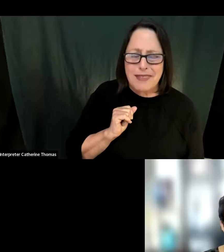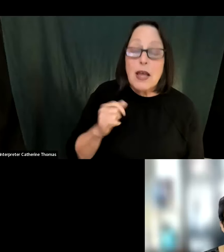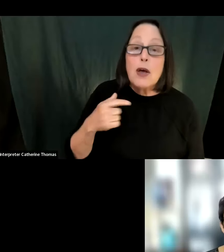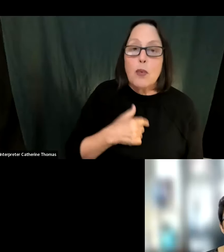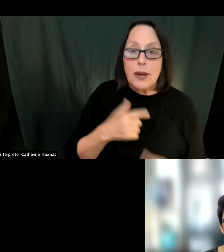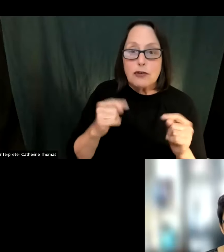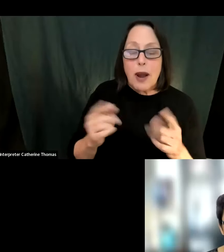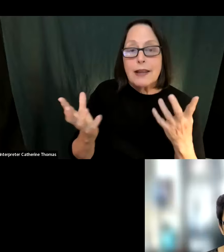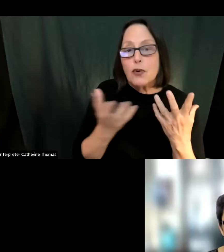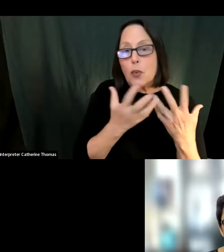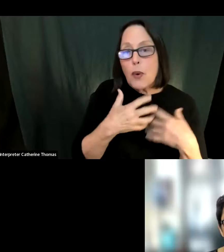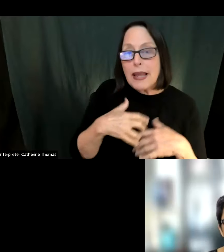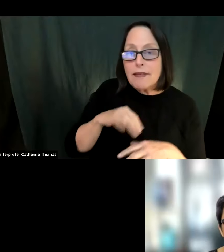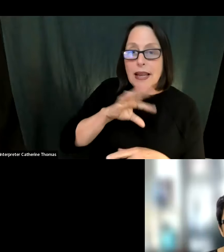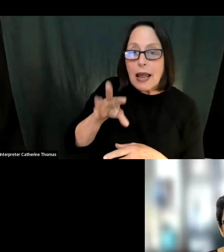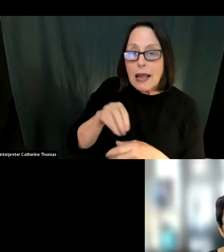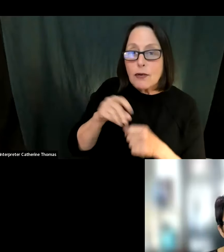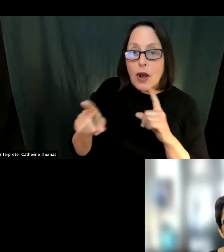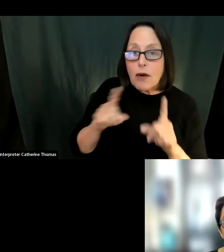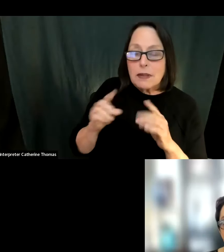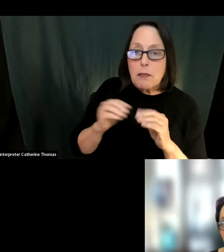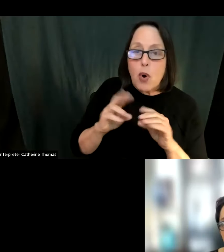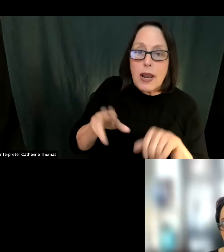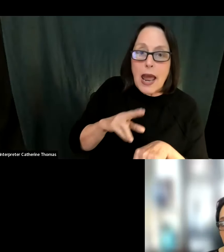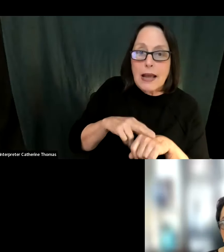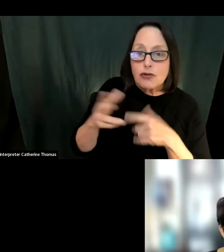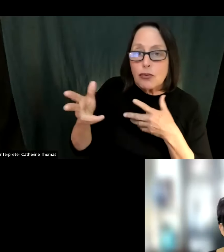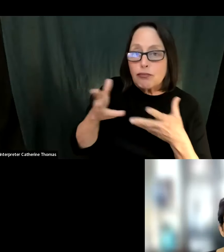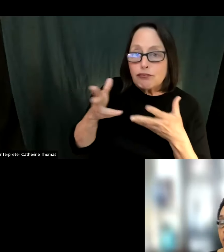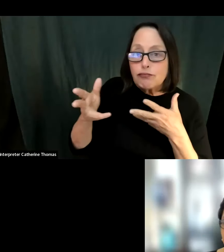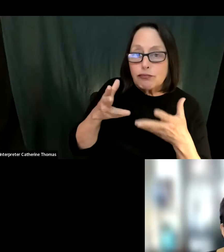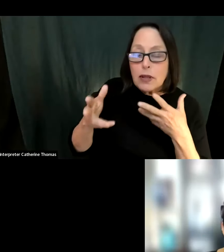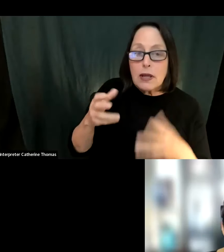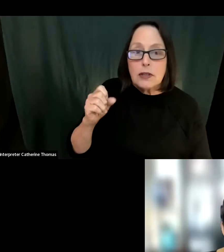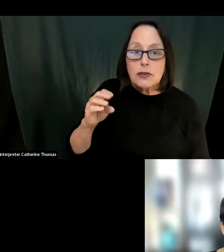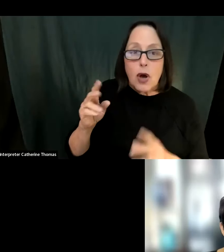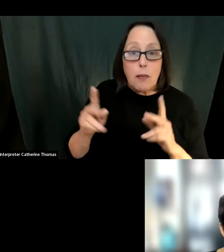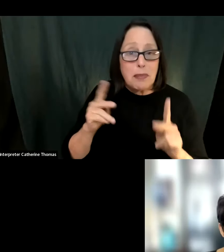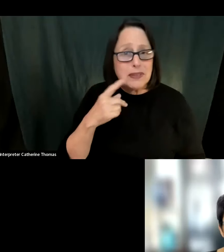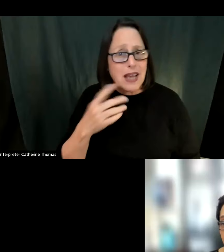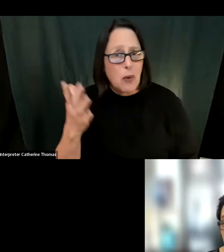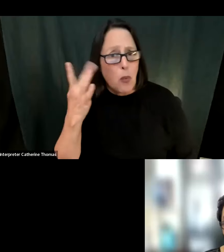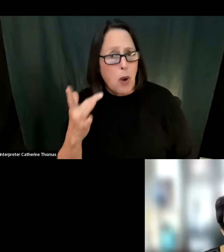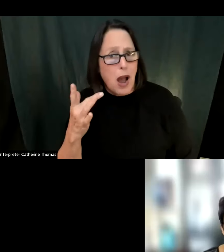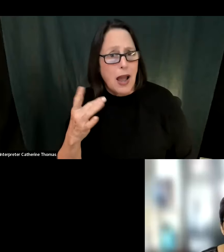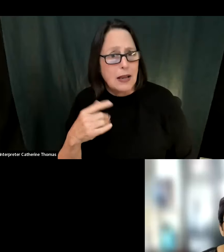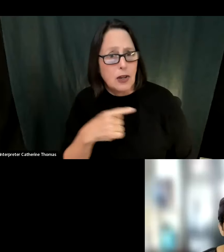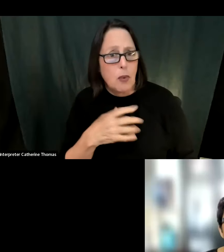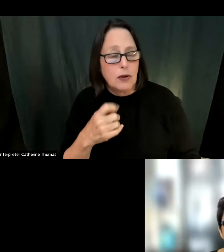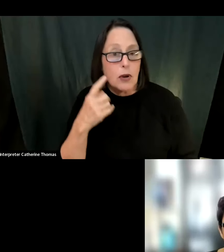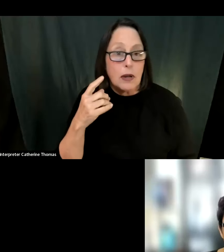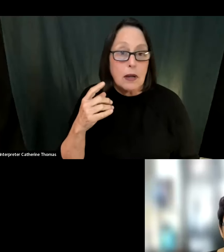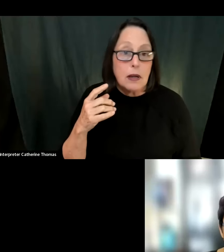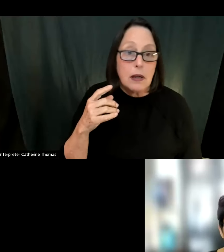conversation so it's a more natural flow. And I will have a lot of people say, why do you want to know? I don't want to tell. And some people will just say,